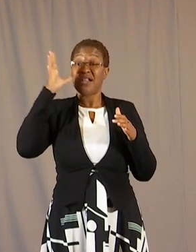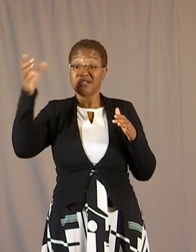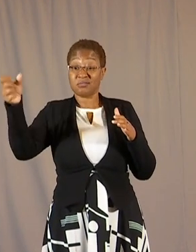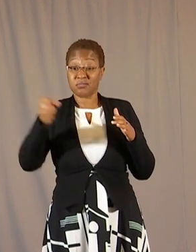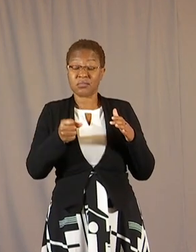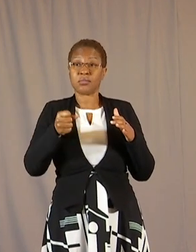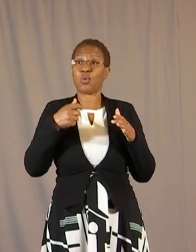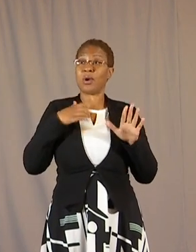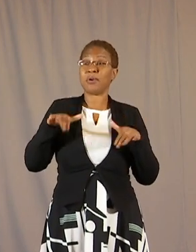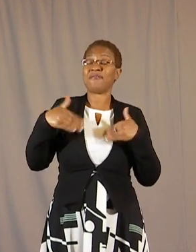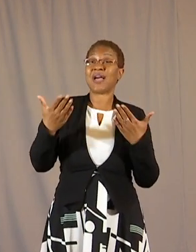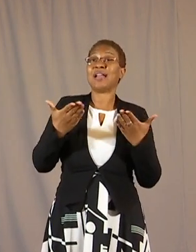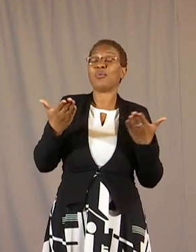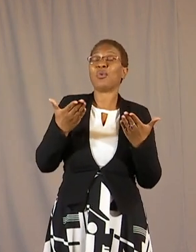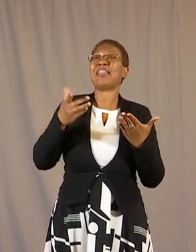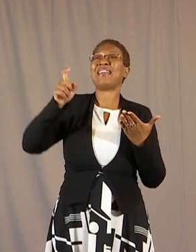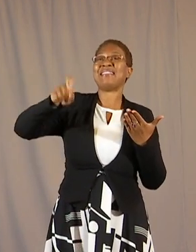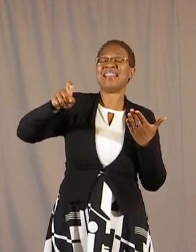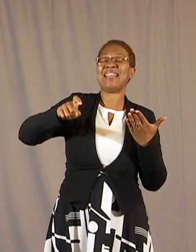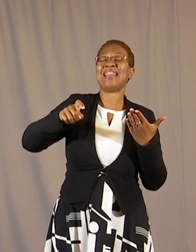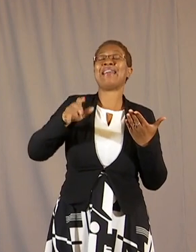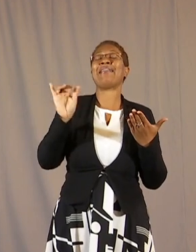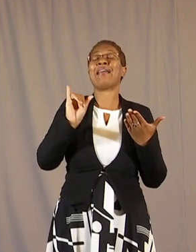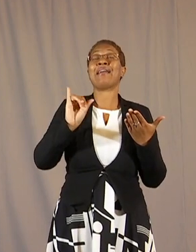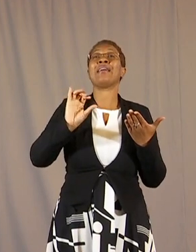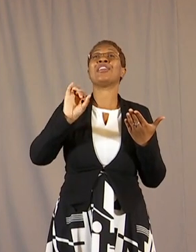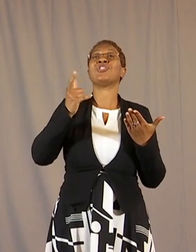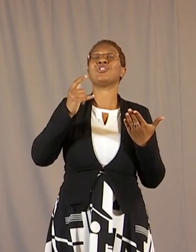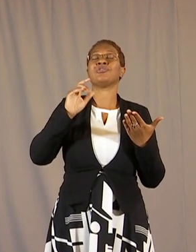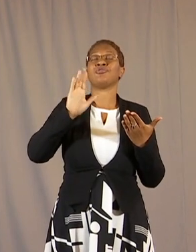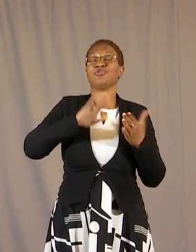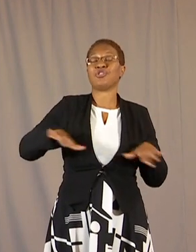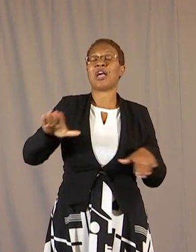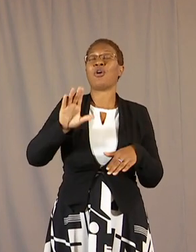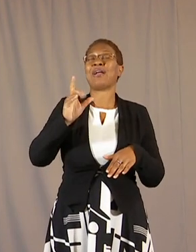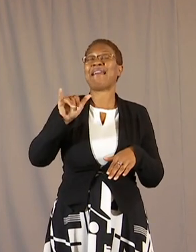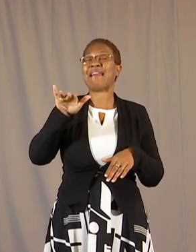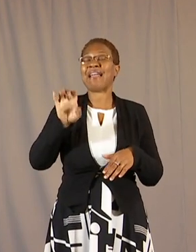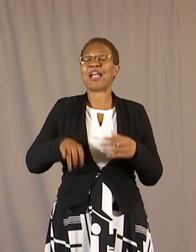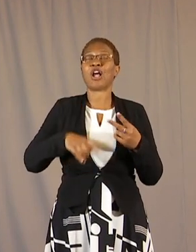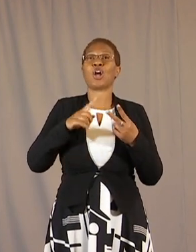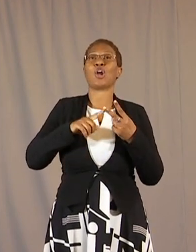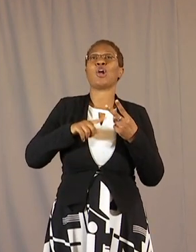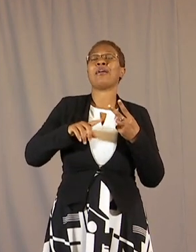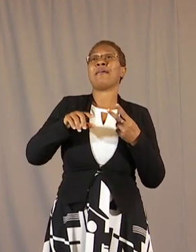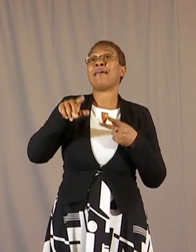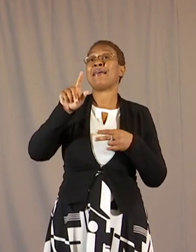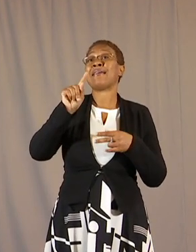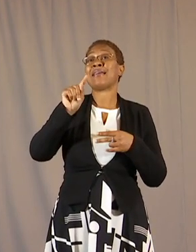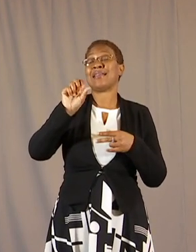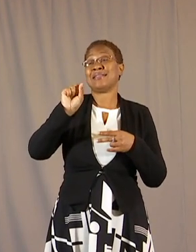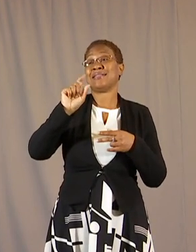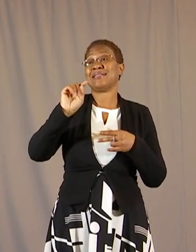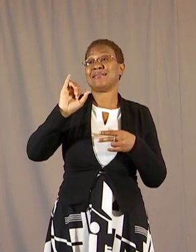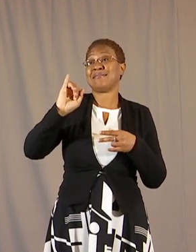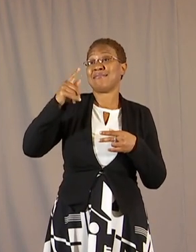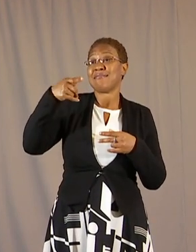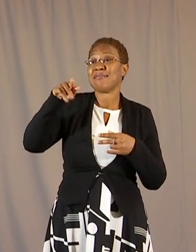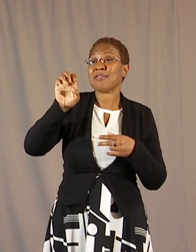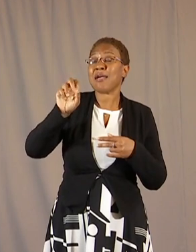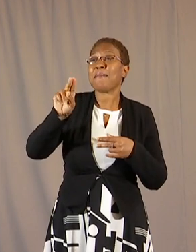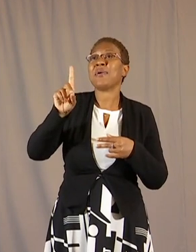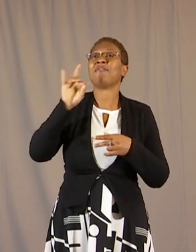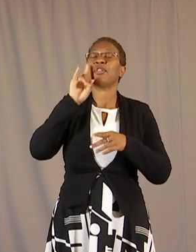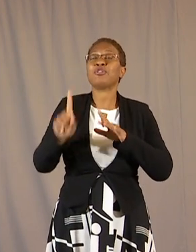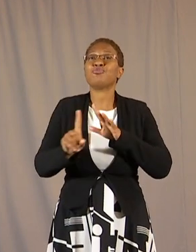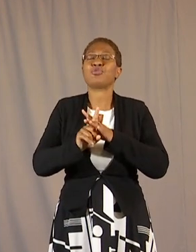providing resources? Are we providing stipends? So moving from a systems level down to how we make it happen locally, those are the other kinds